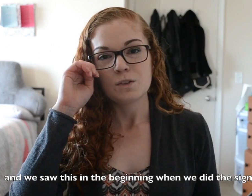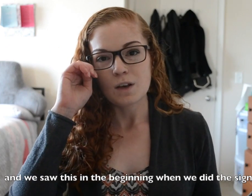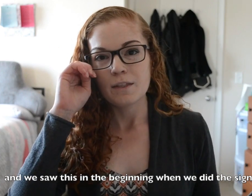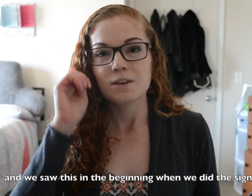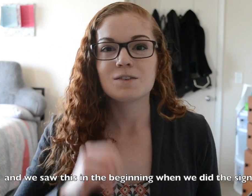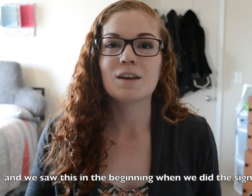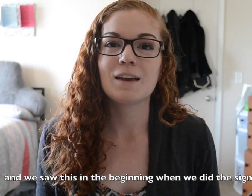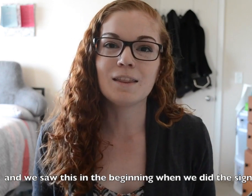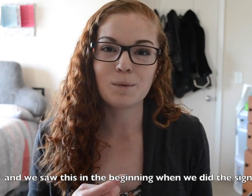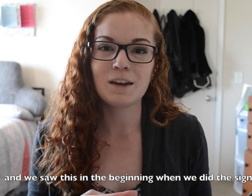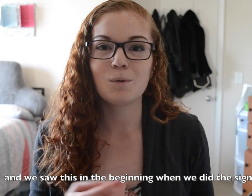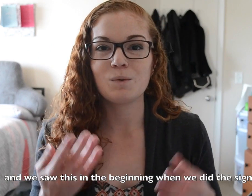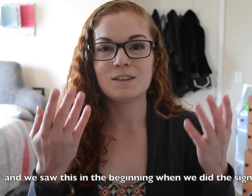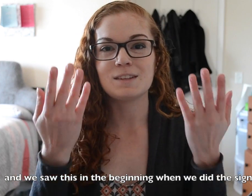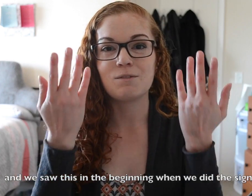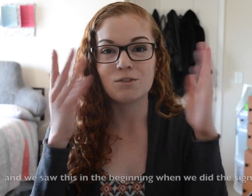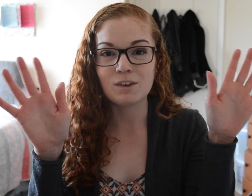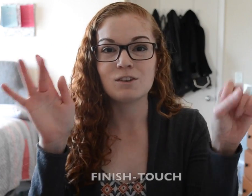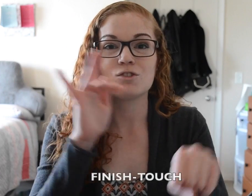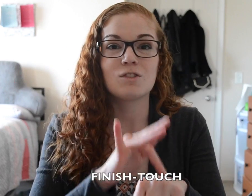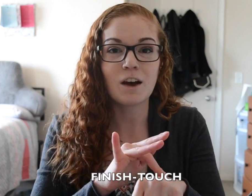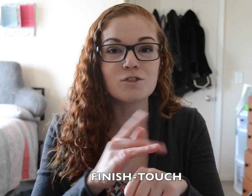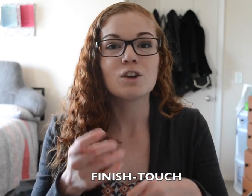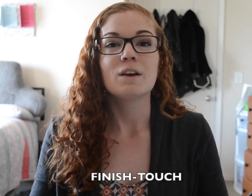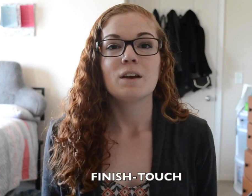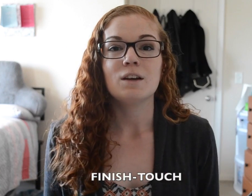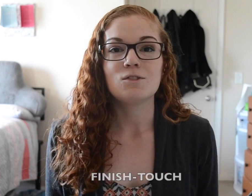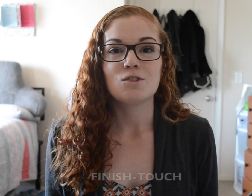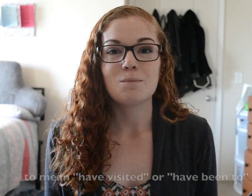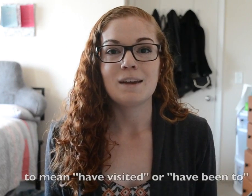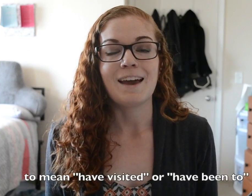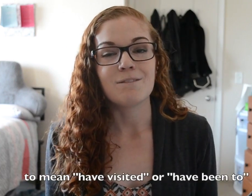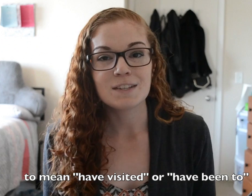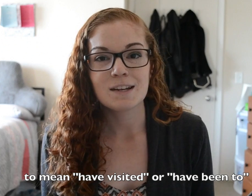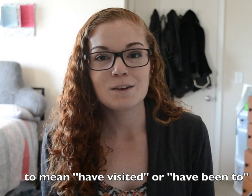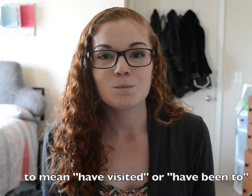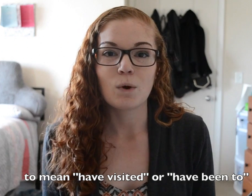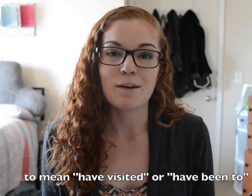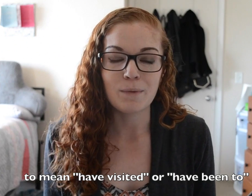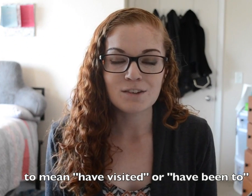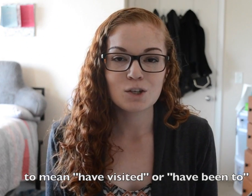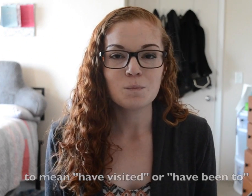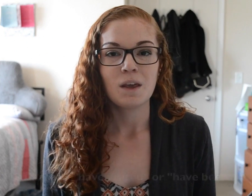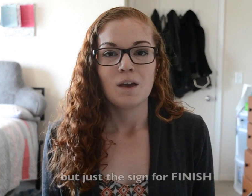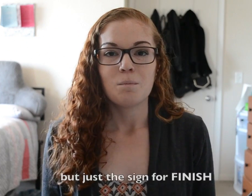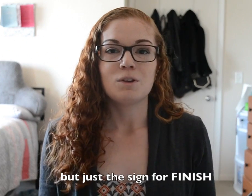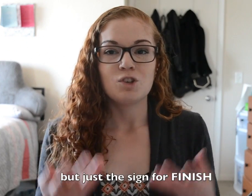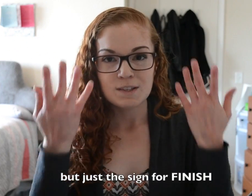saw this in the beginning when we did the sign for finish touch. It's to mean have visited or have been to. But just the